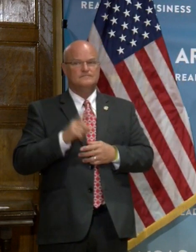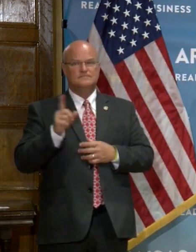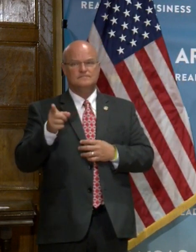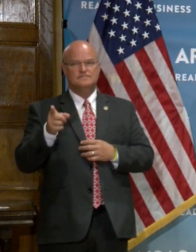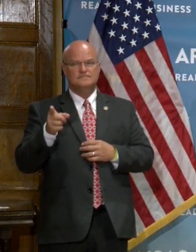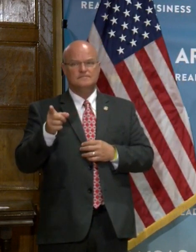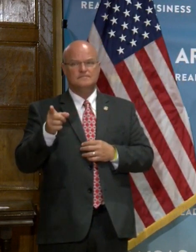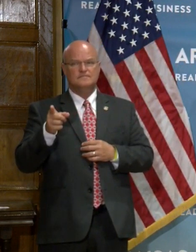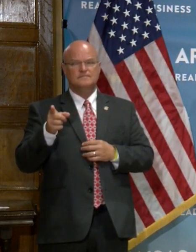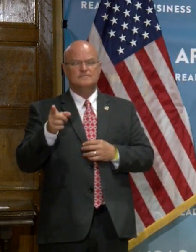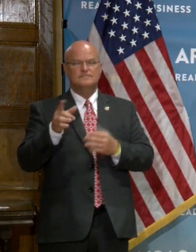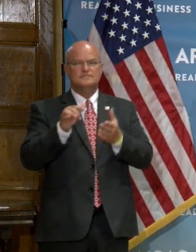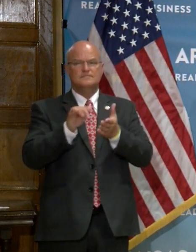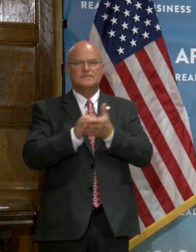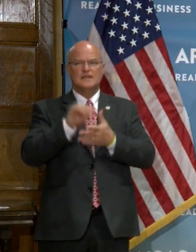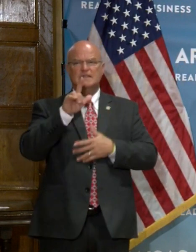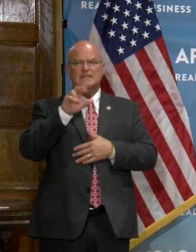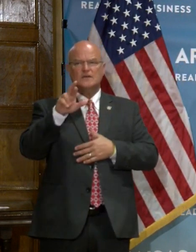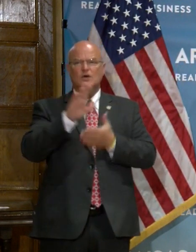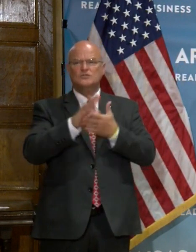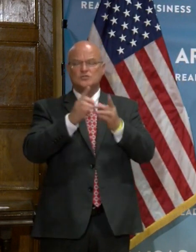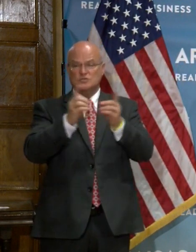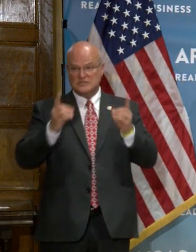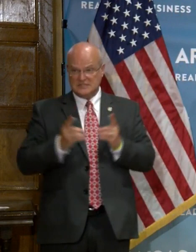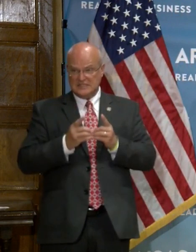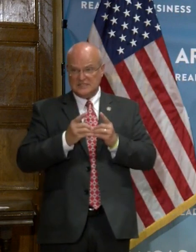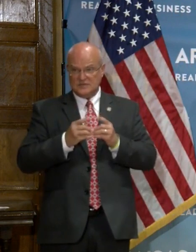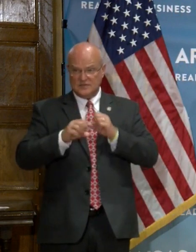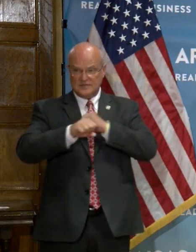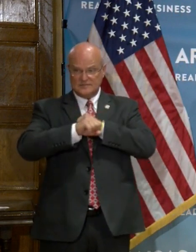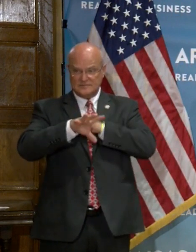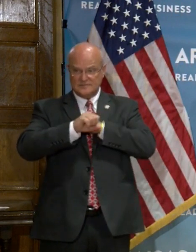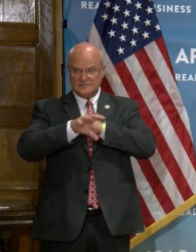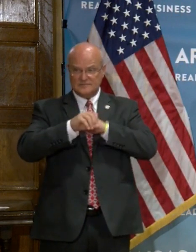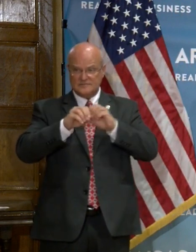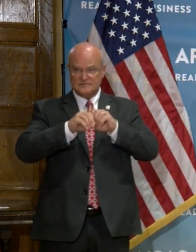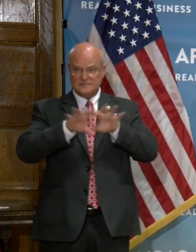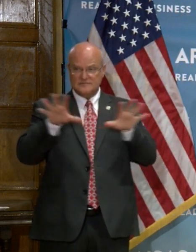Yes? The Little Rock School District put out a